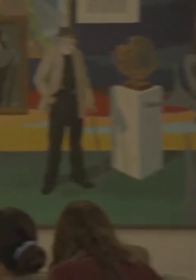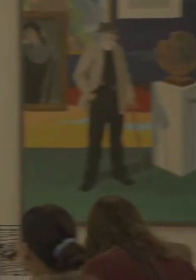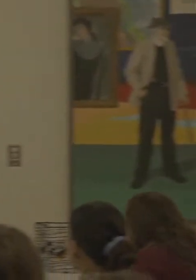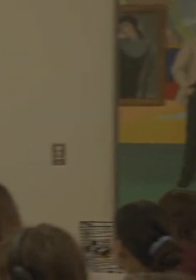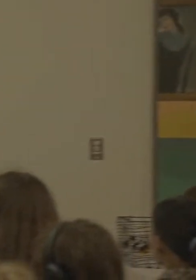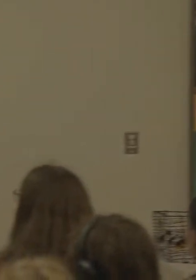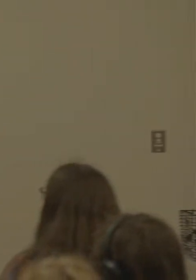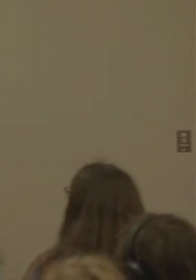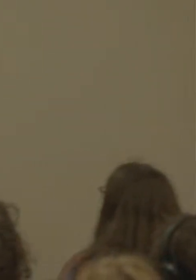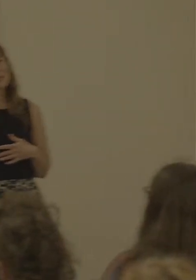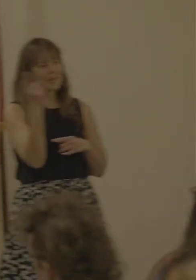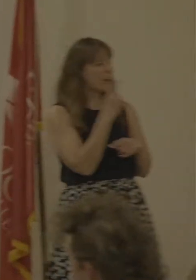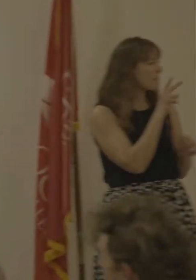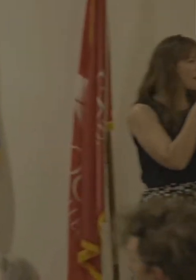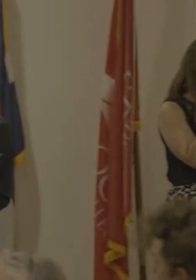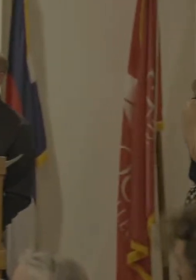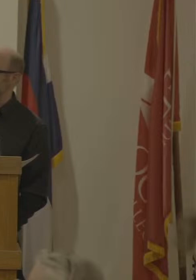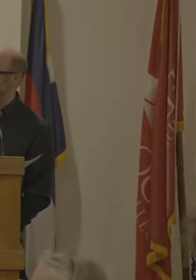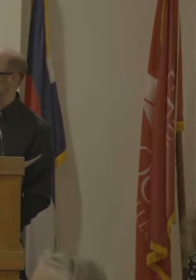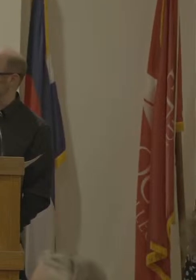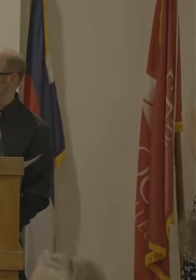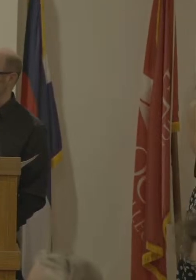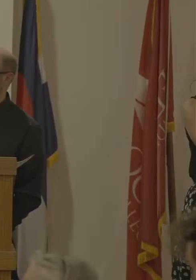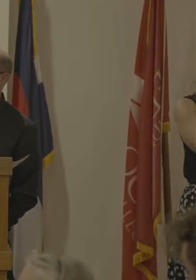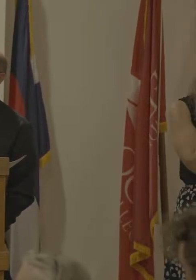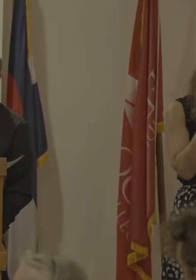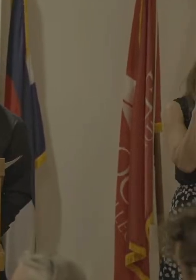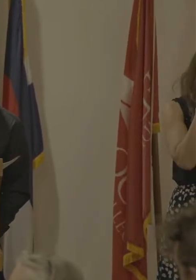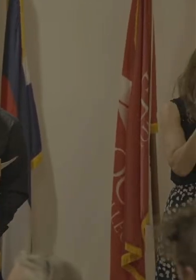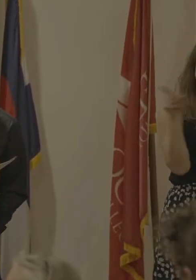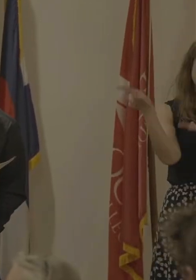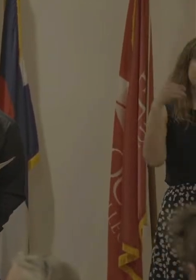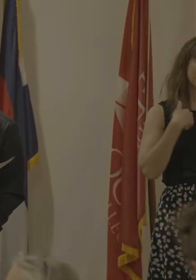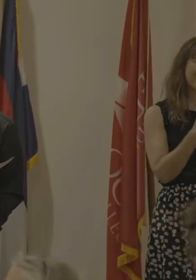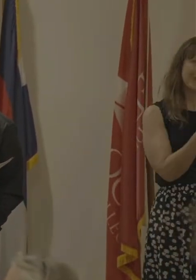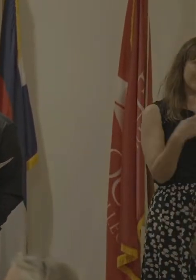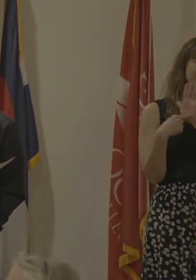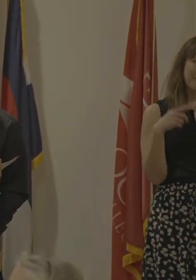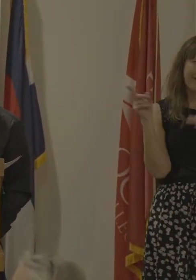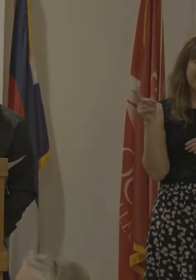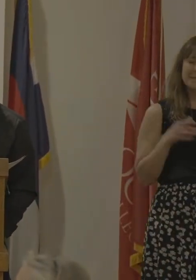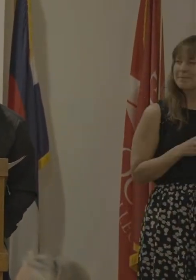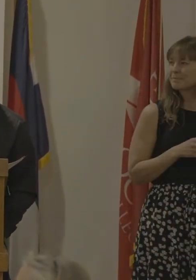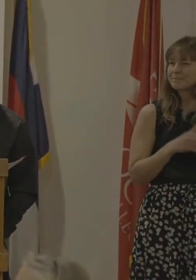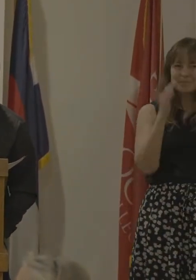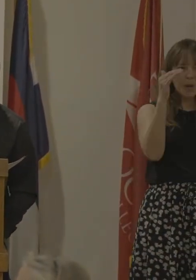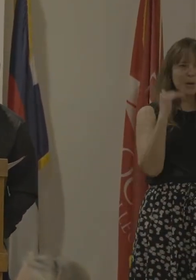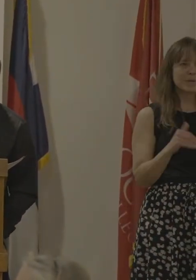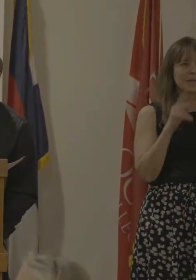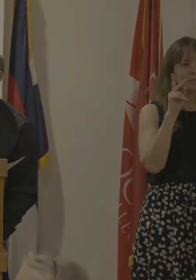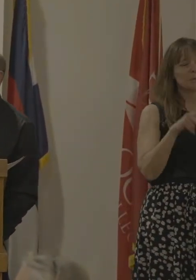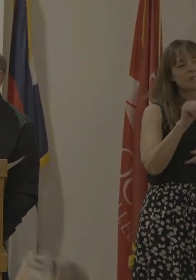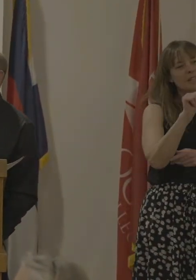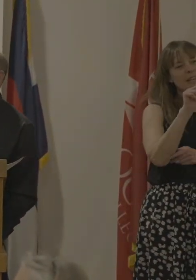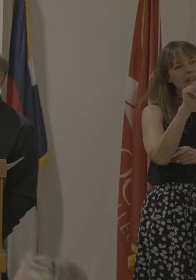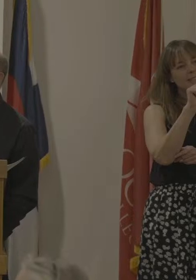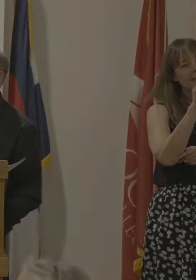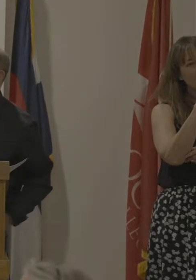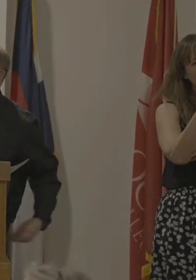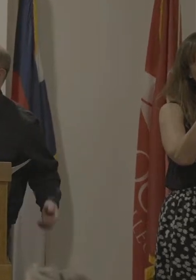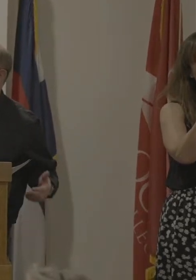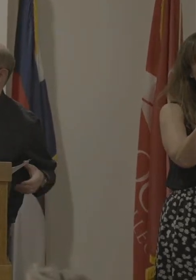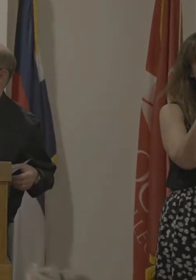Please make sure to come up and see all of her gorgeous imagery up here she has on display. Our next person is Andrea, if you want to come up here